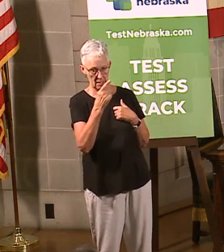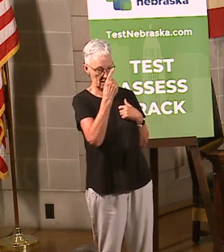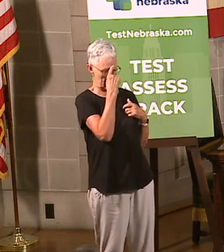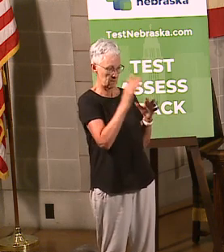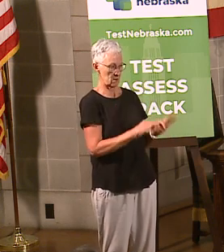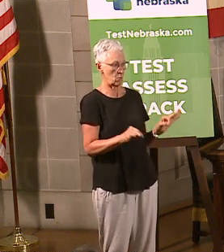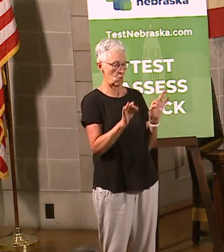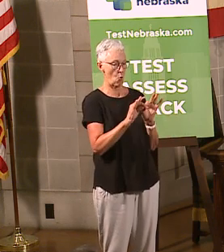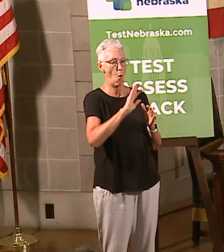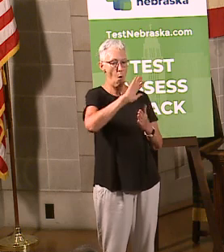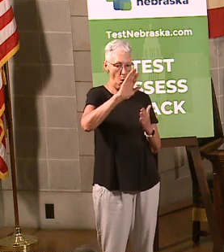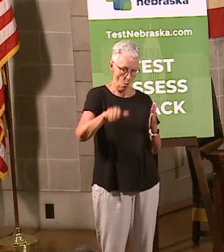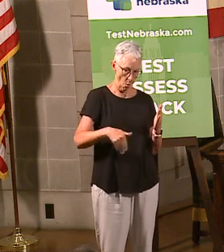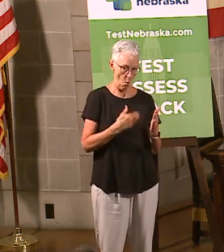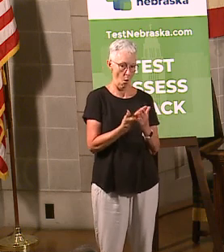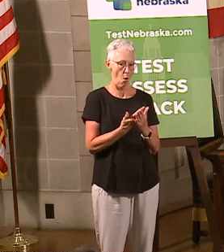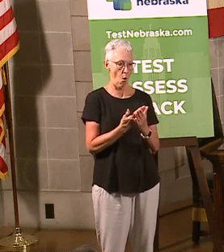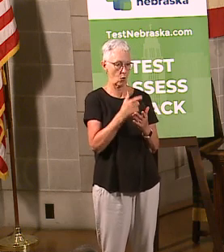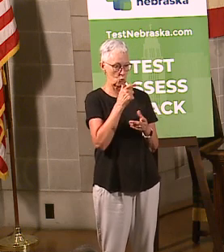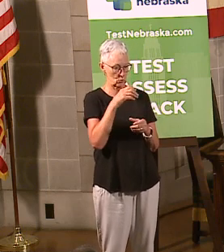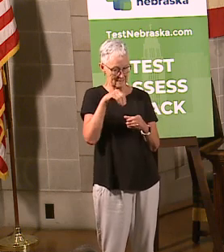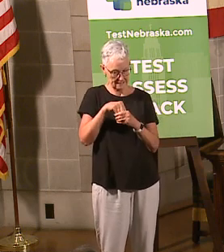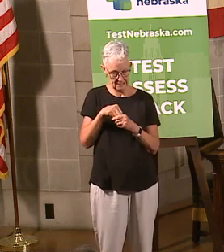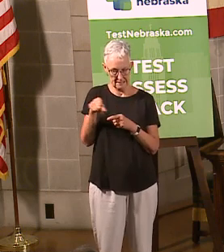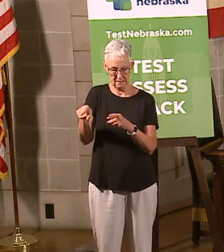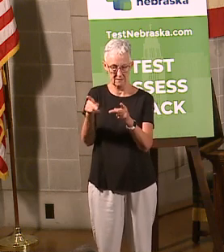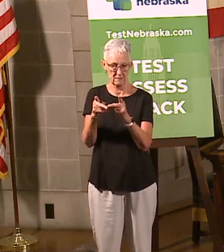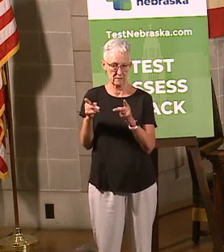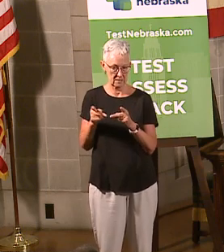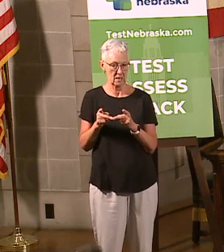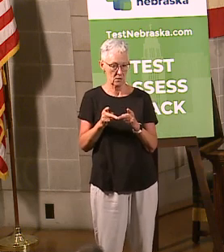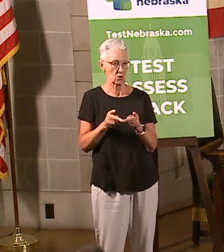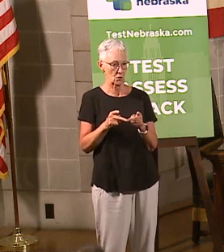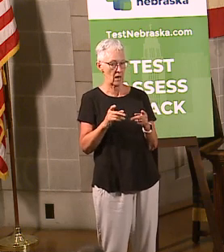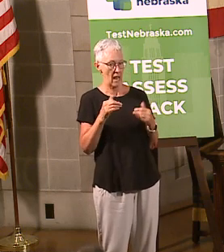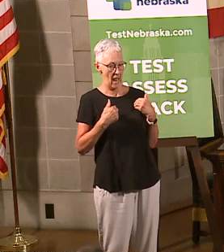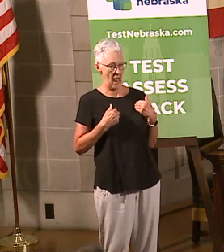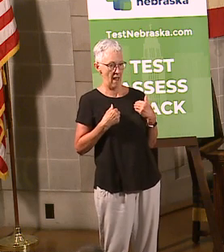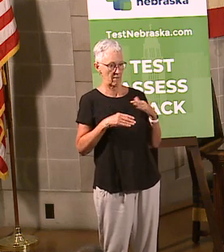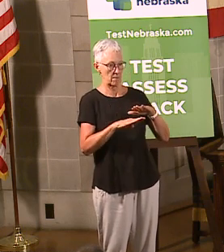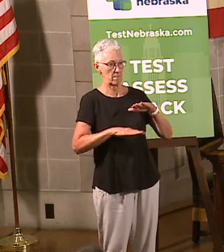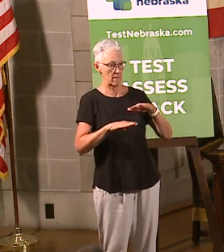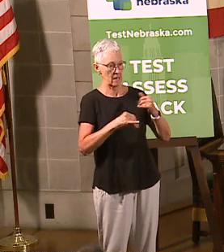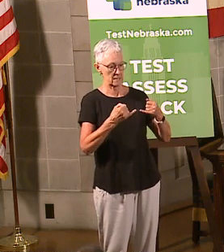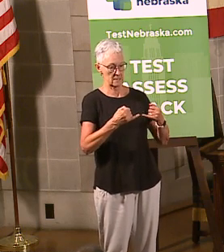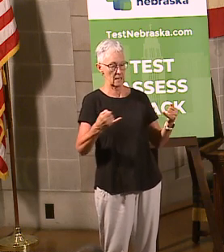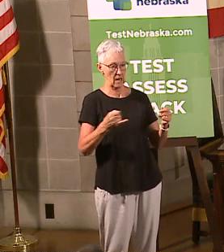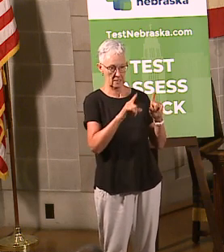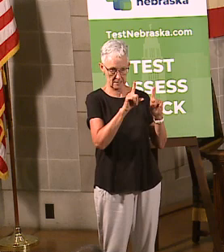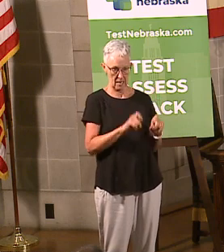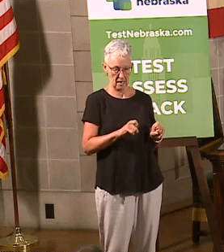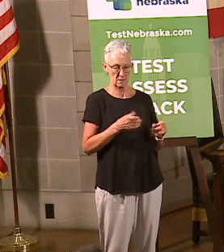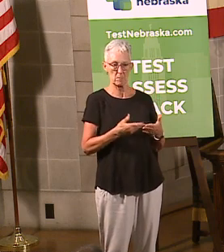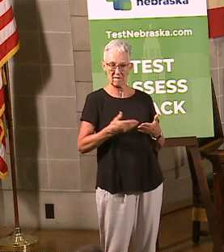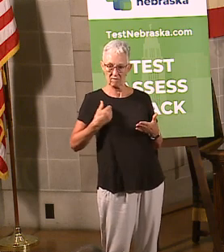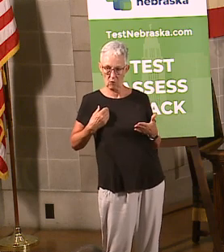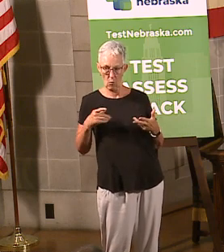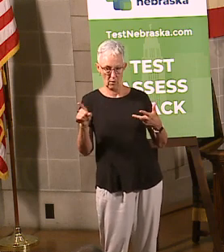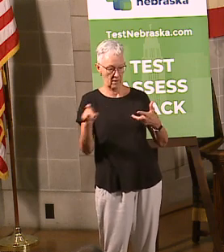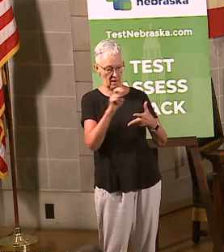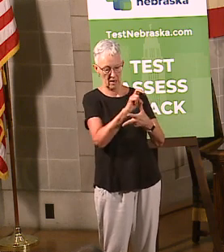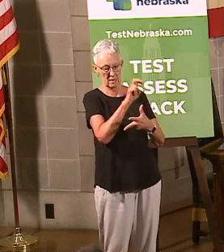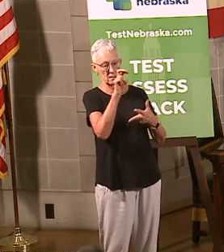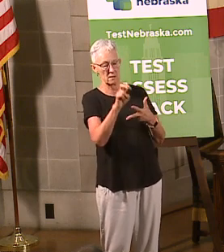to participate in baseline testing before they relax restrictions. And baseline testing of all